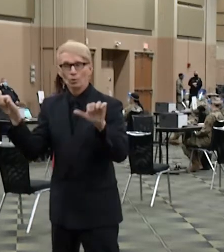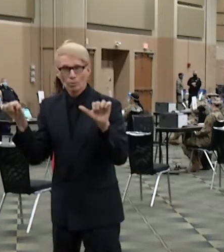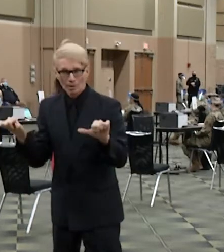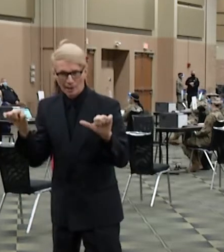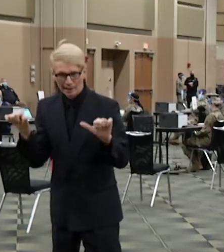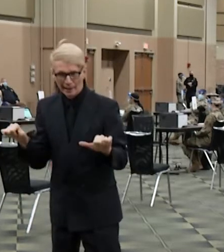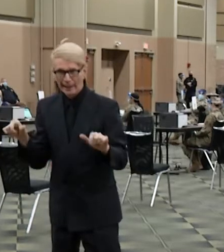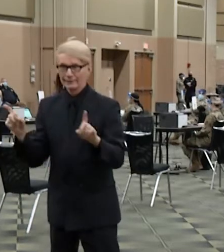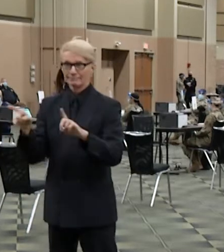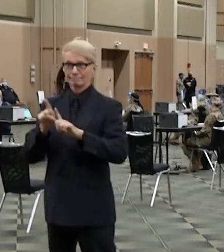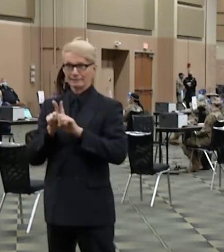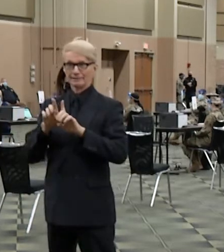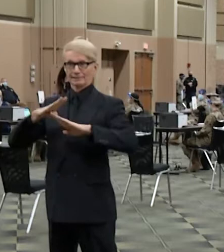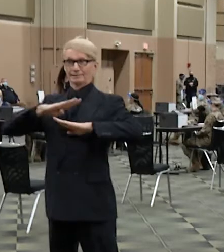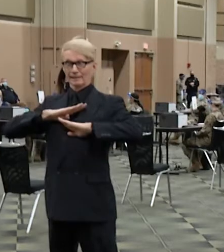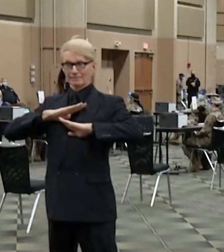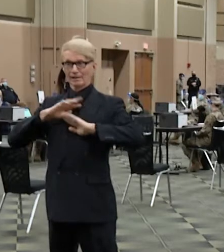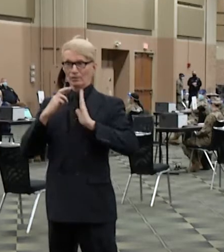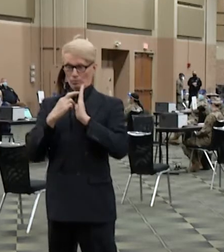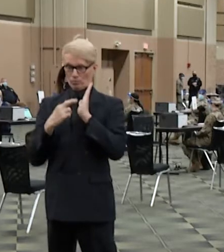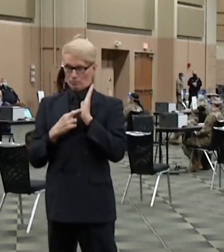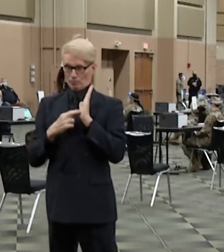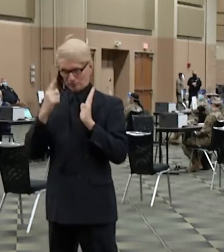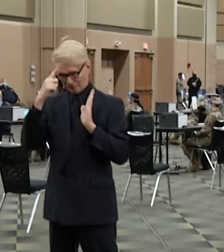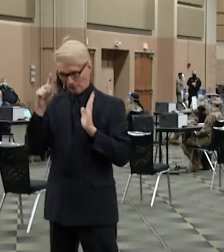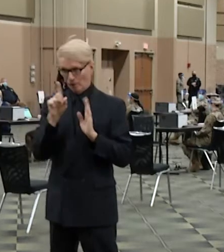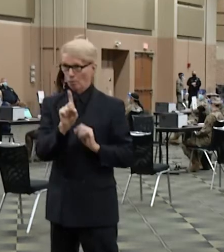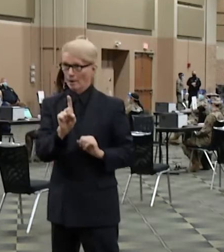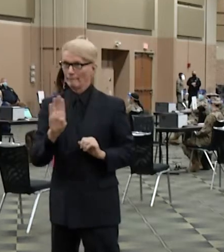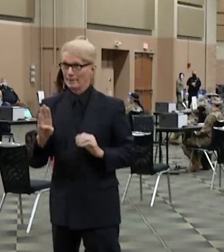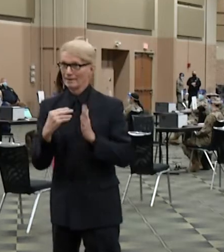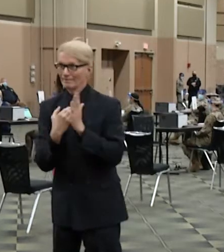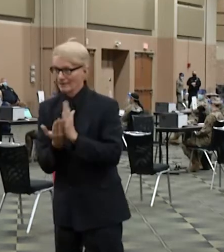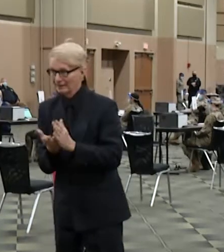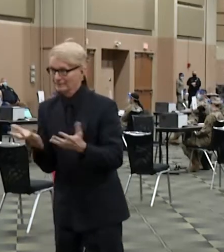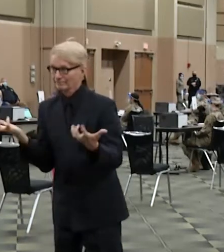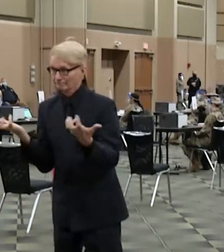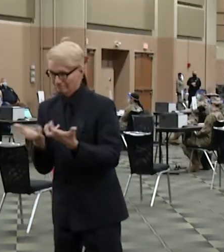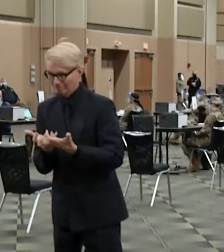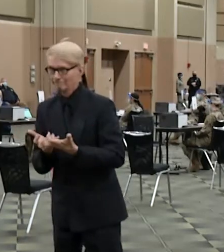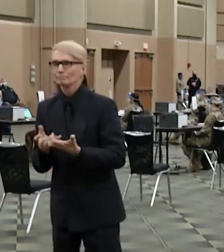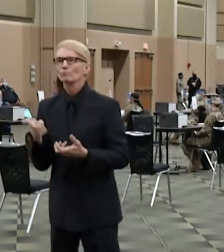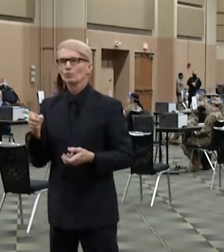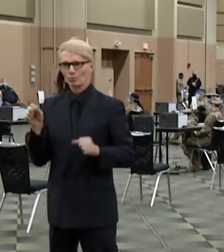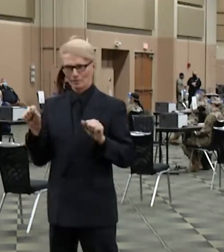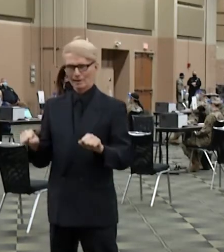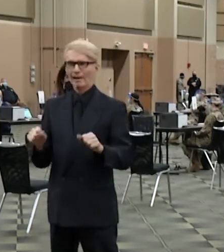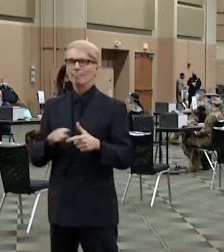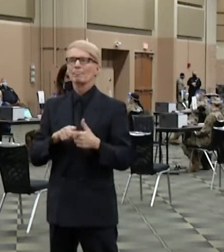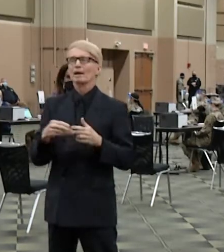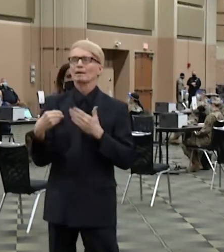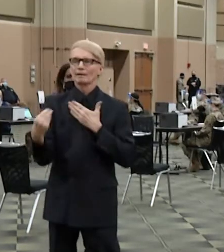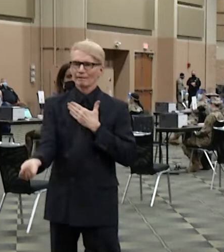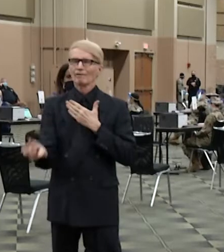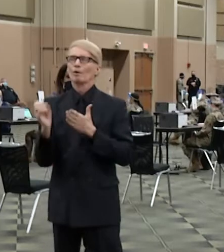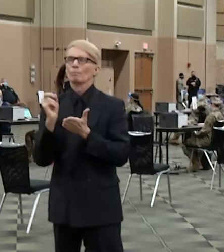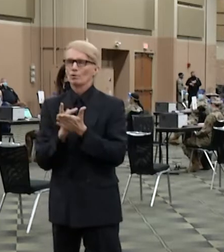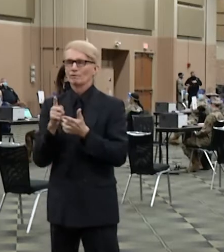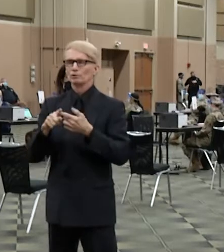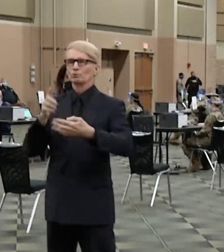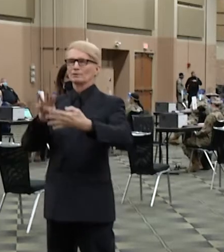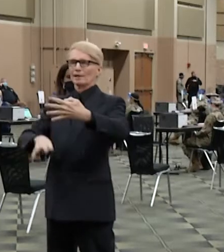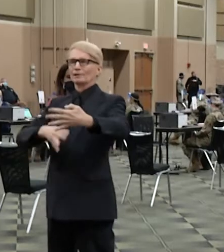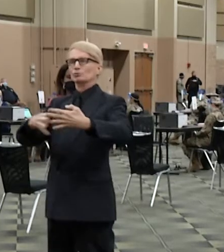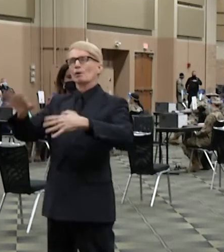the parameters based on the information provided to qualify as 1B, you will then have an opportunity to schedule. In order to make sure that we don't have